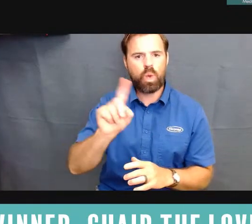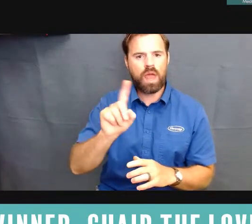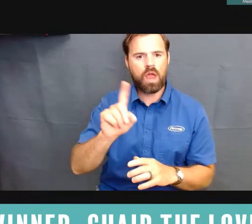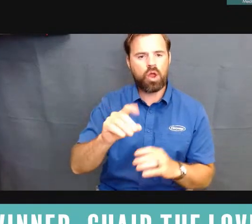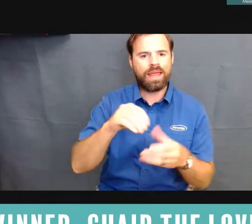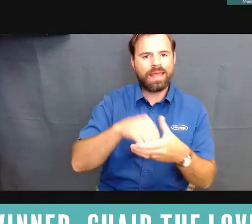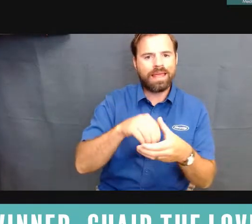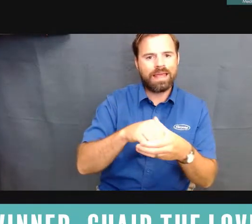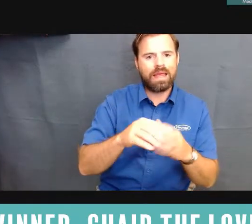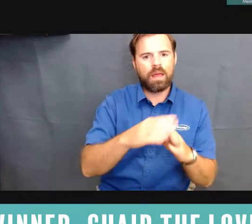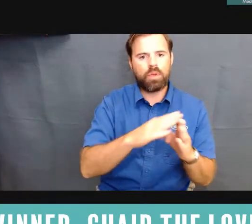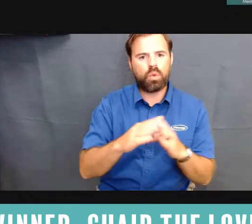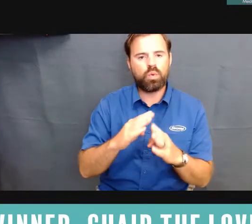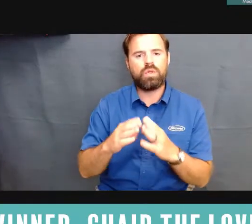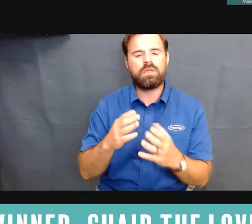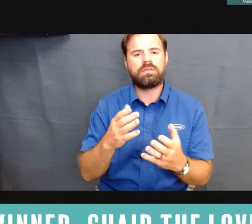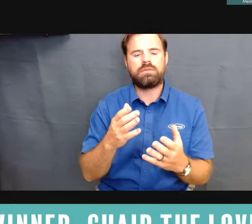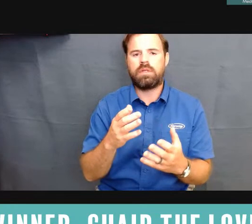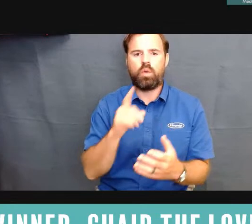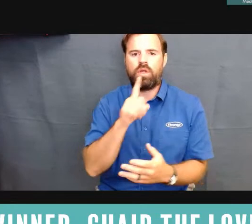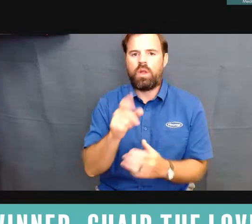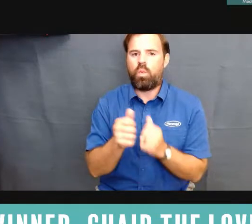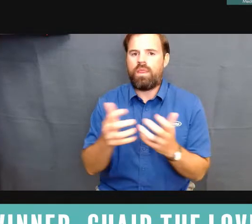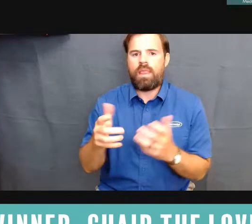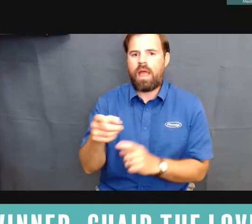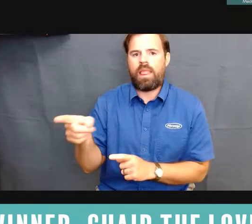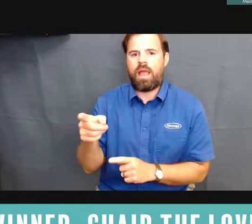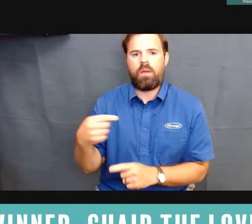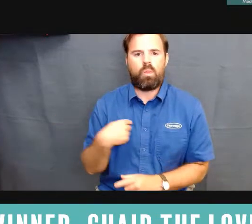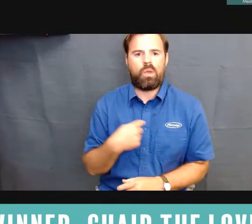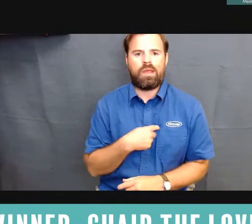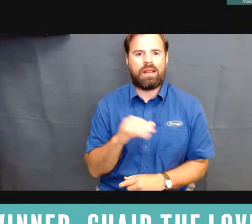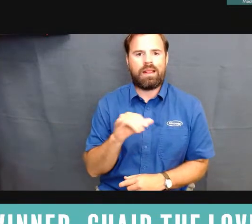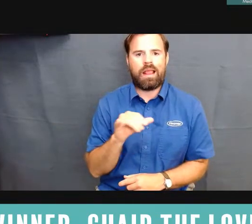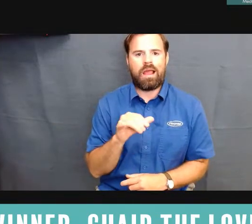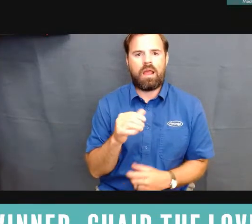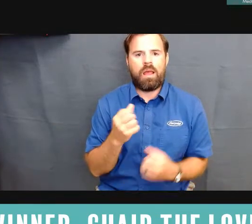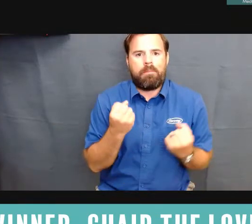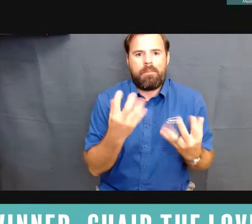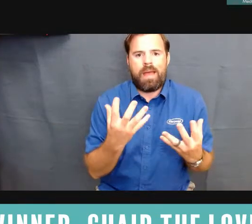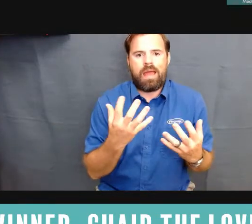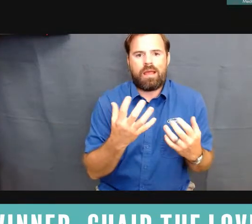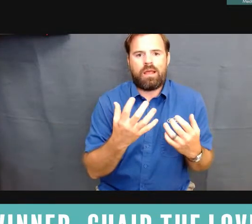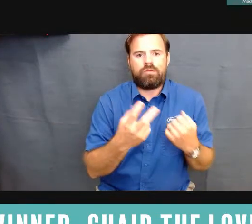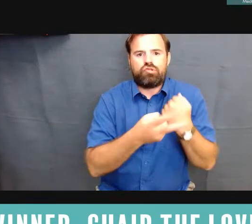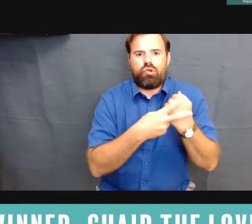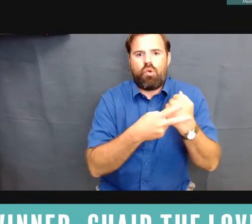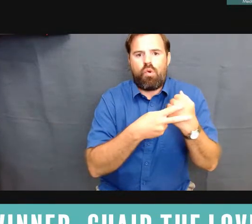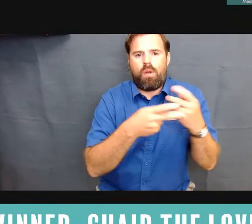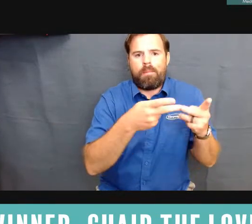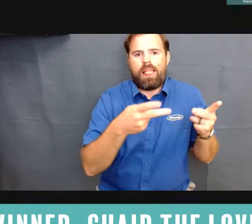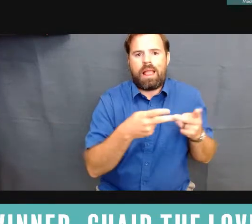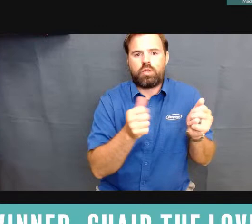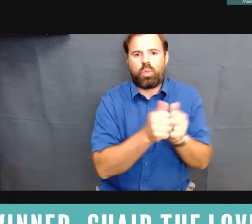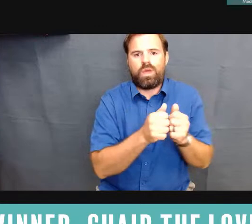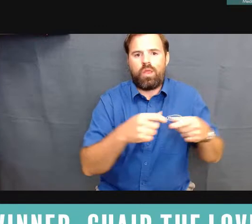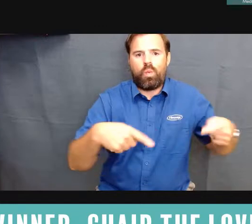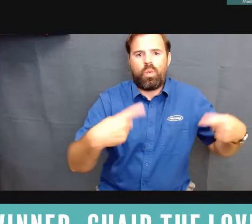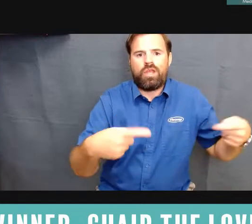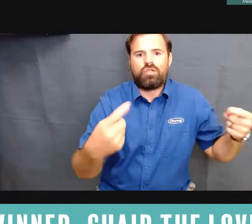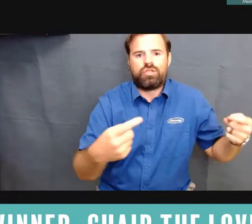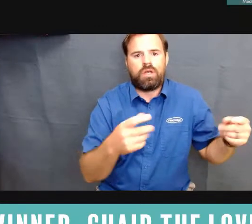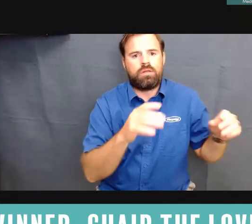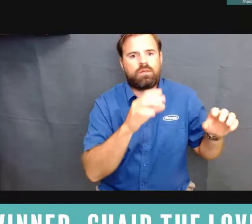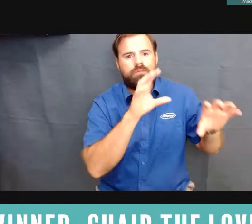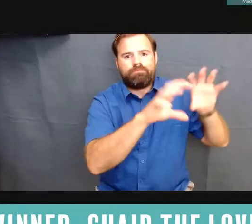communities and neighborhoods. And so without them, we're just a bunch of wheelchairs. With them, we're wheelchairs in a place